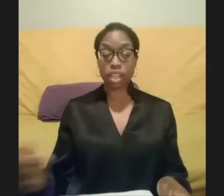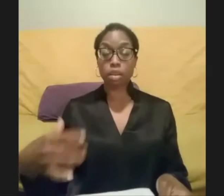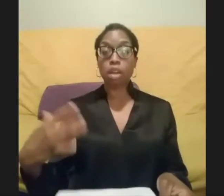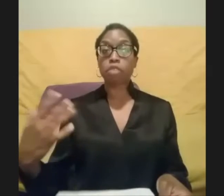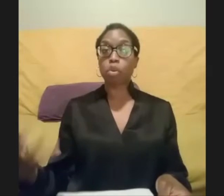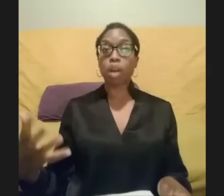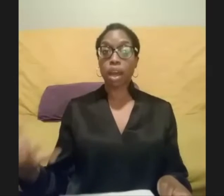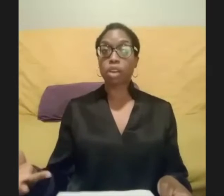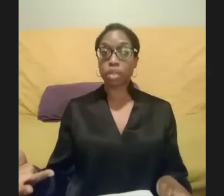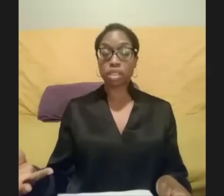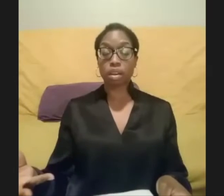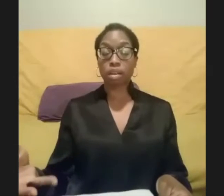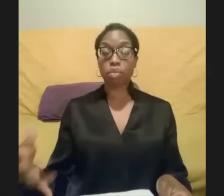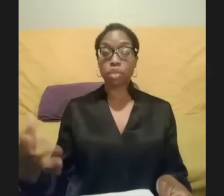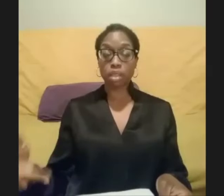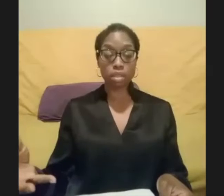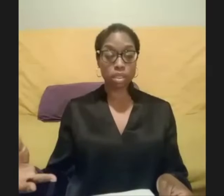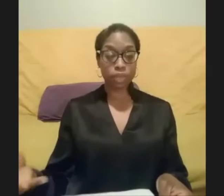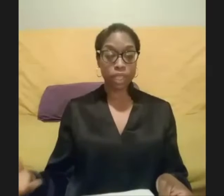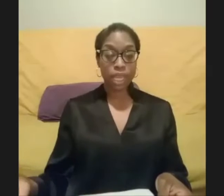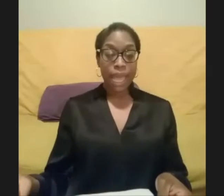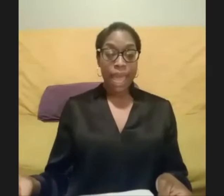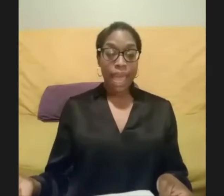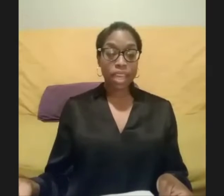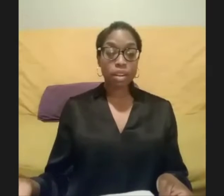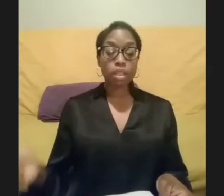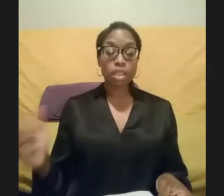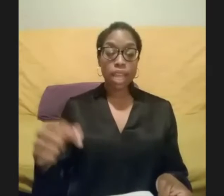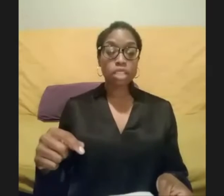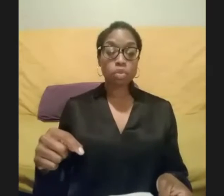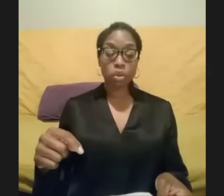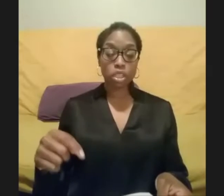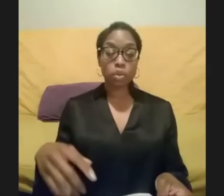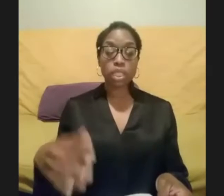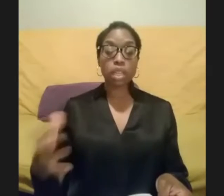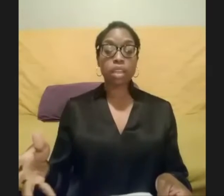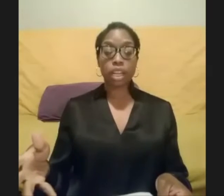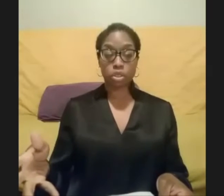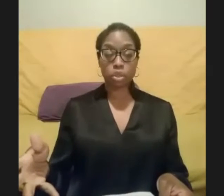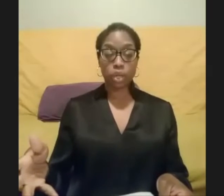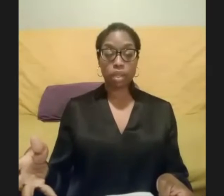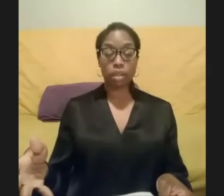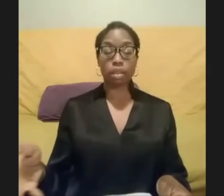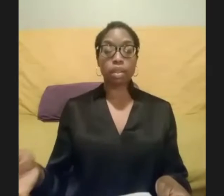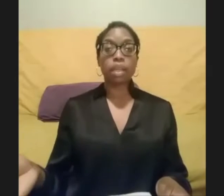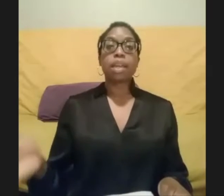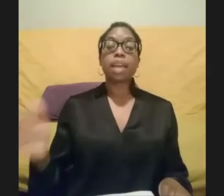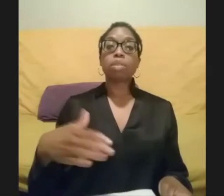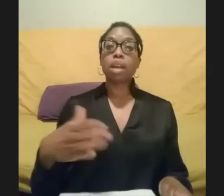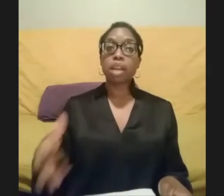for more higher risk results. And then the next one I'm going to is lung cancer screening. Now, lung cancer screening